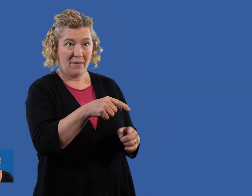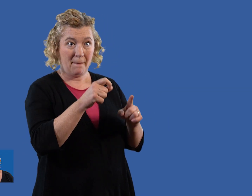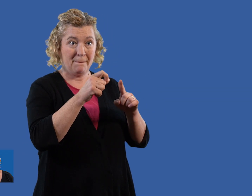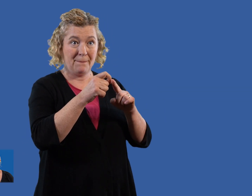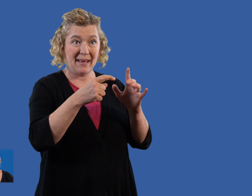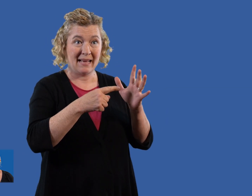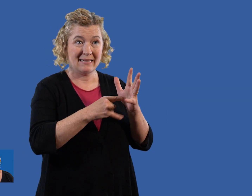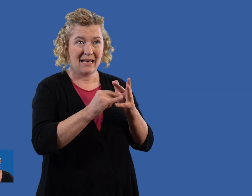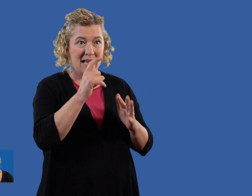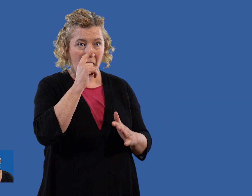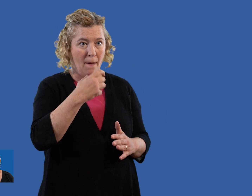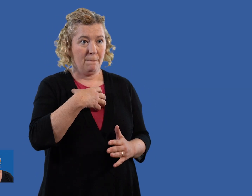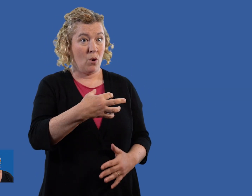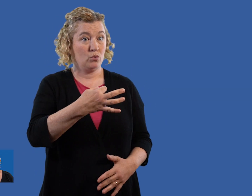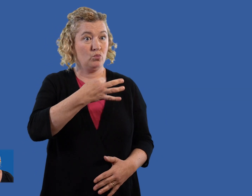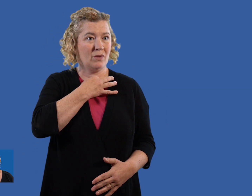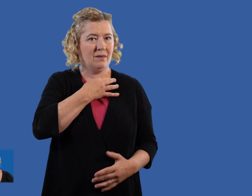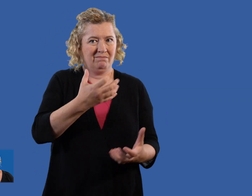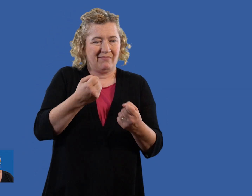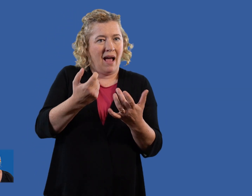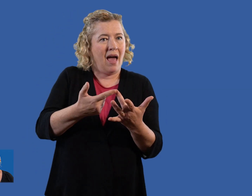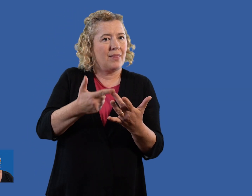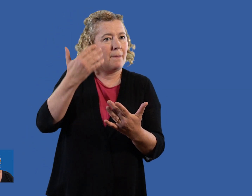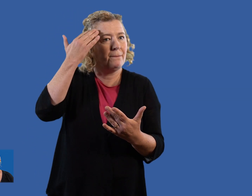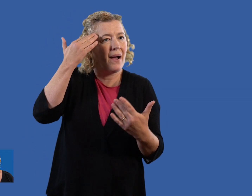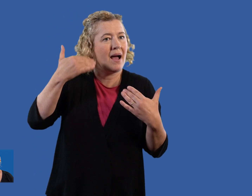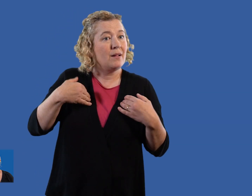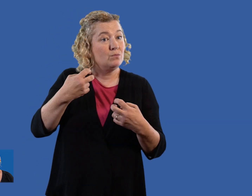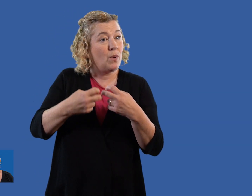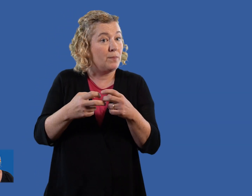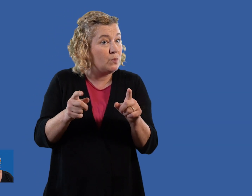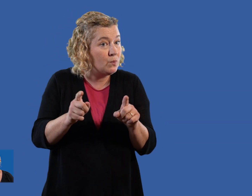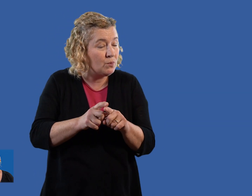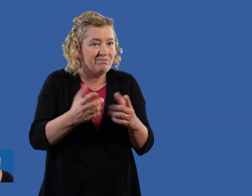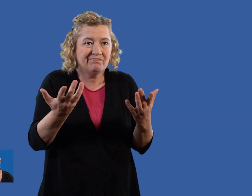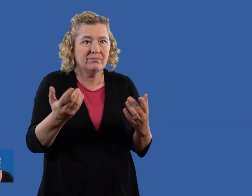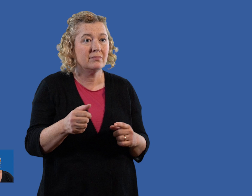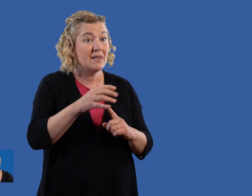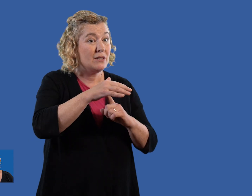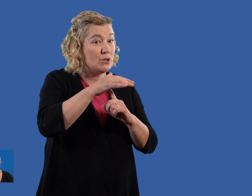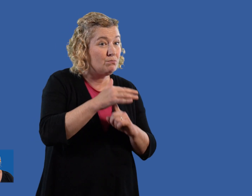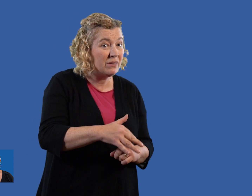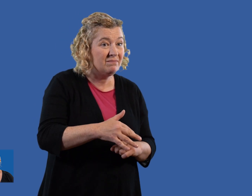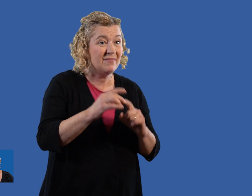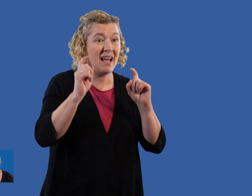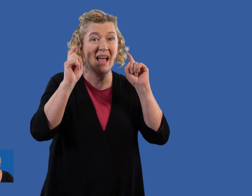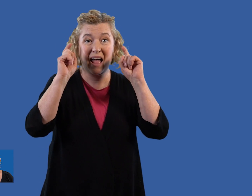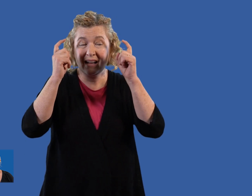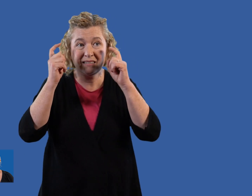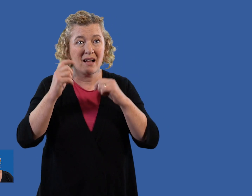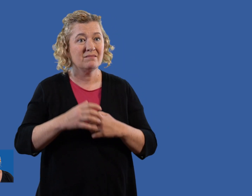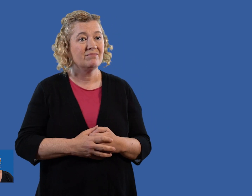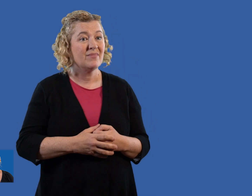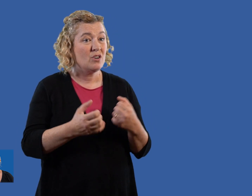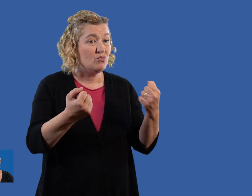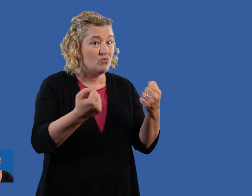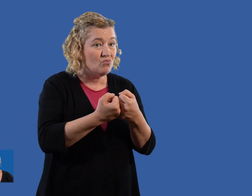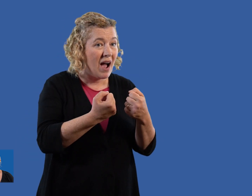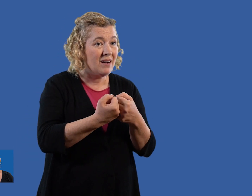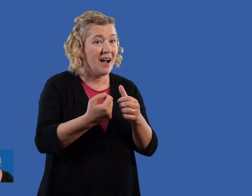activities. It may also increase your risk of other mental health problems, such as depression and anxiety, issues with